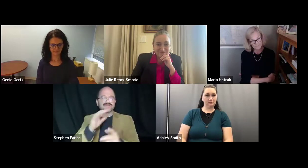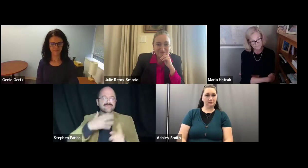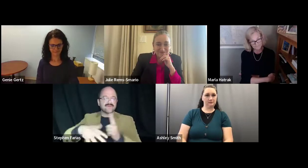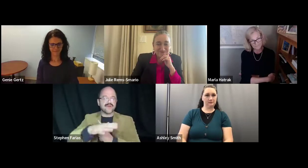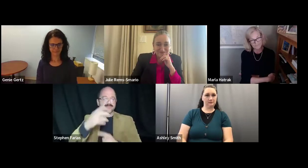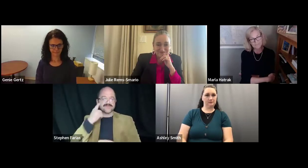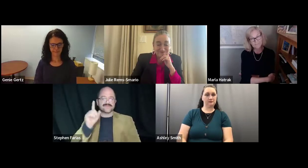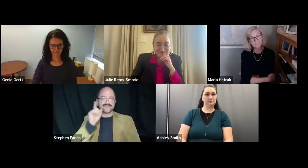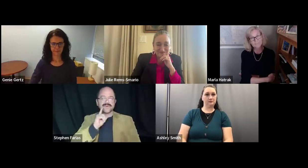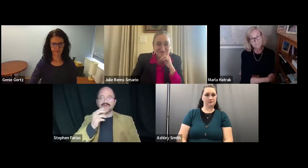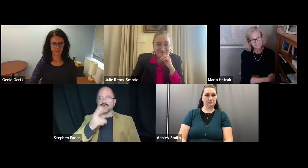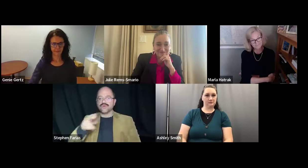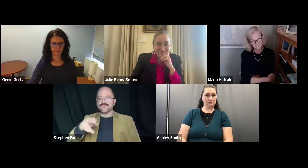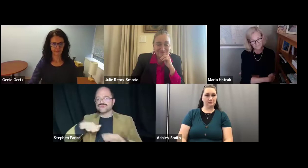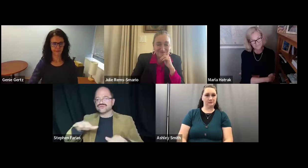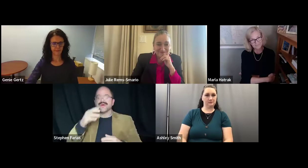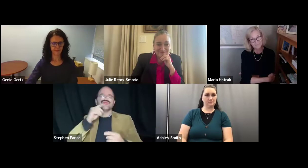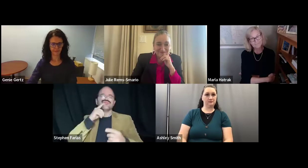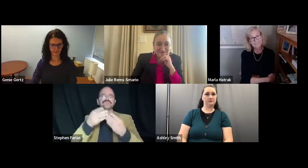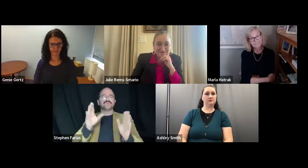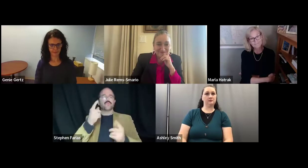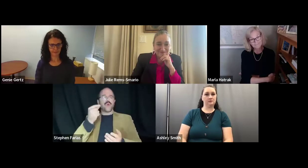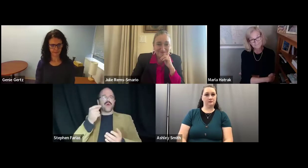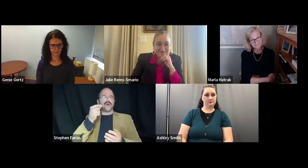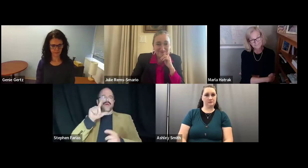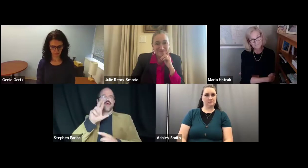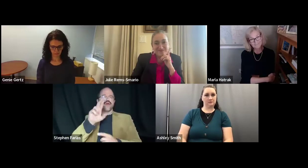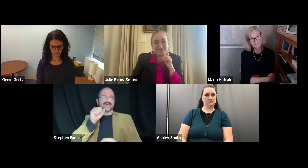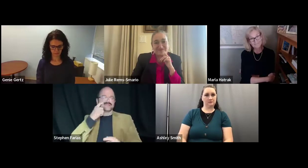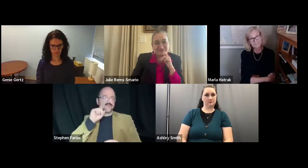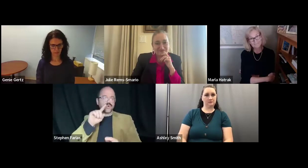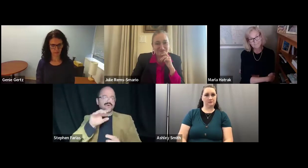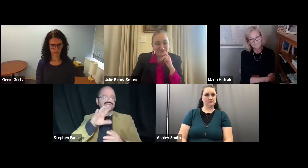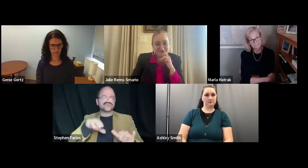of the least restrictive environment, commonly an acronym for that is LRE. And